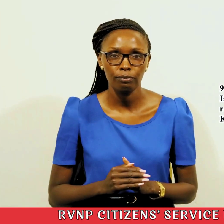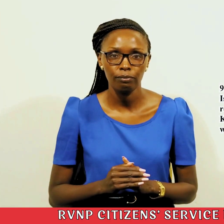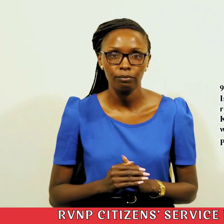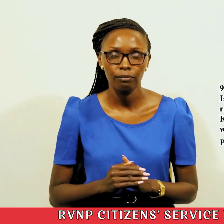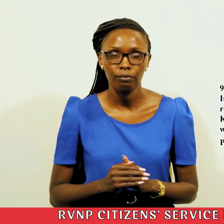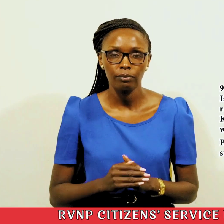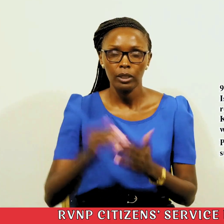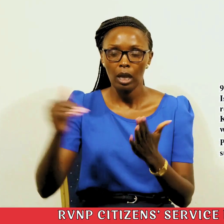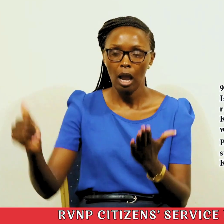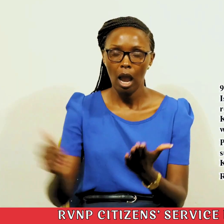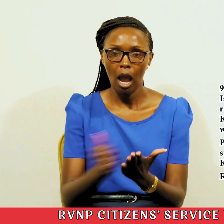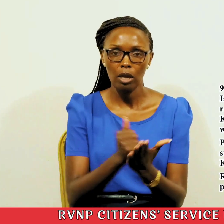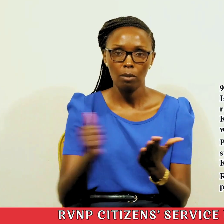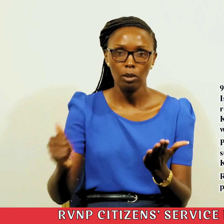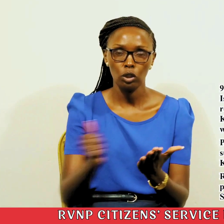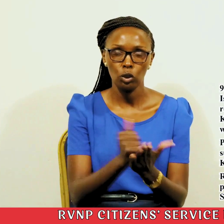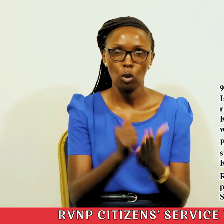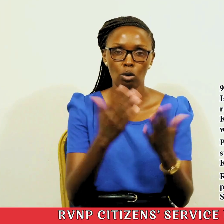Admission of new students.